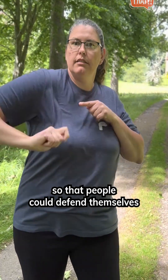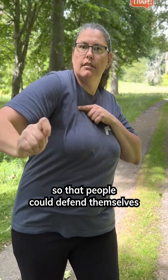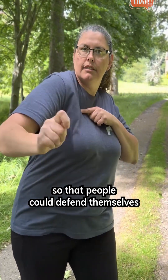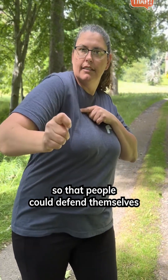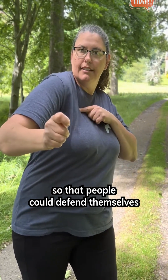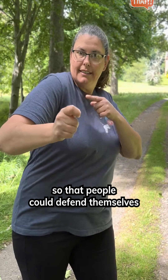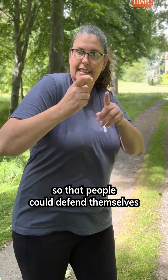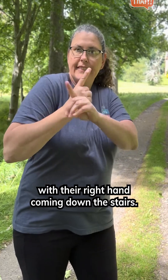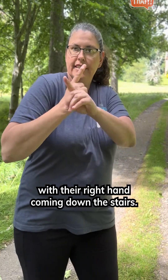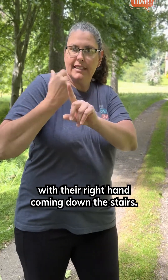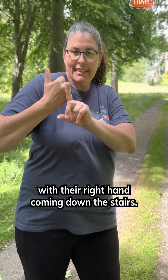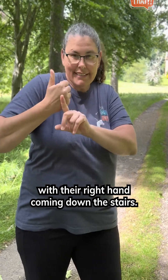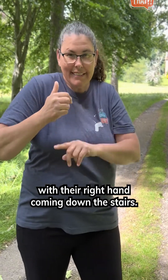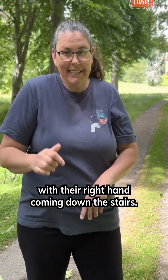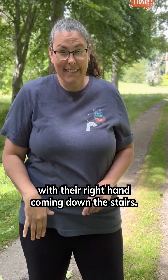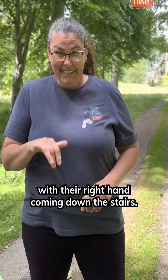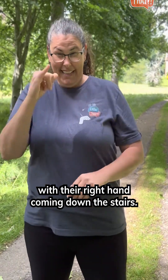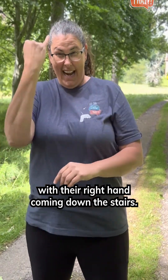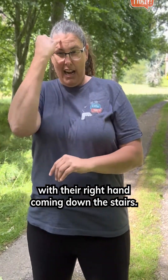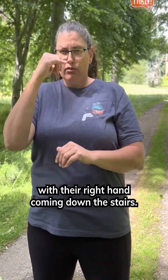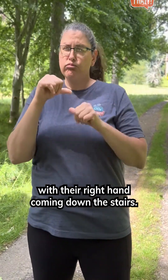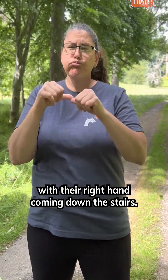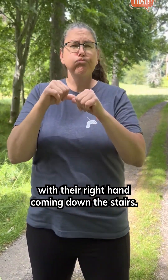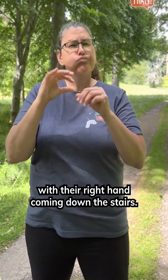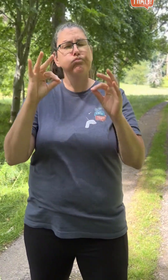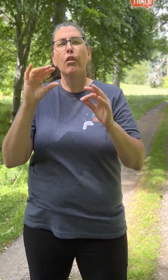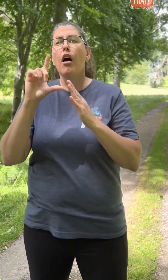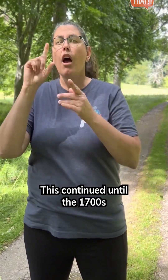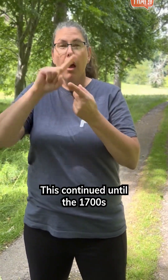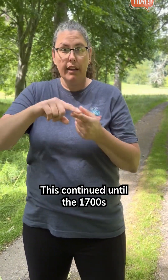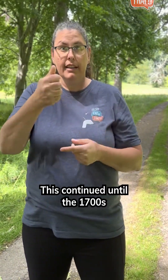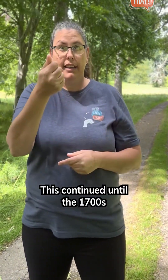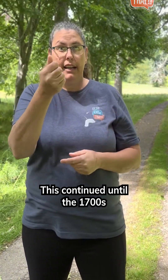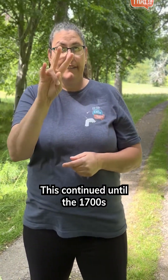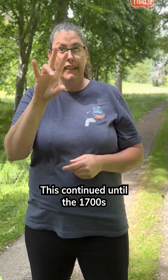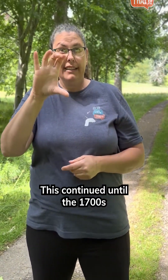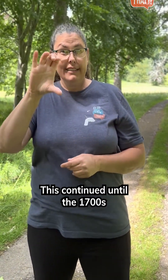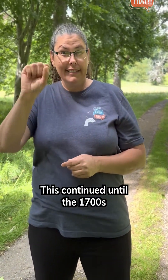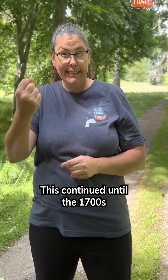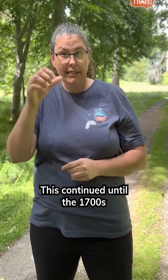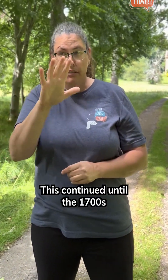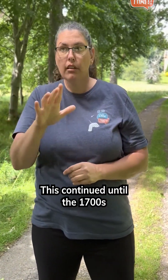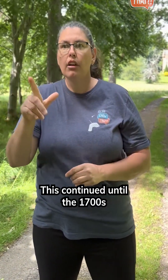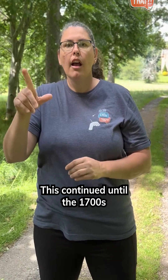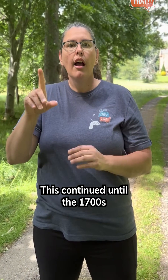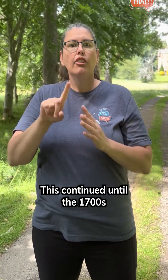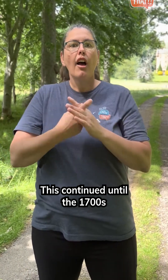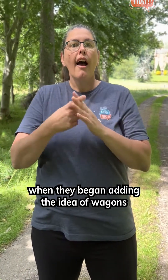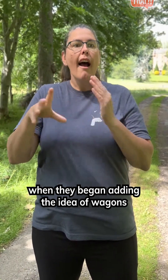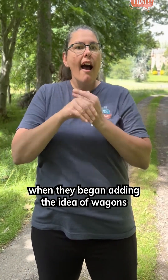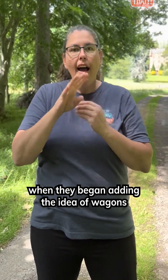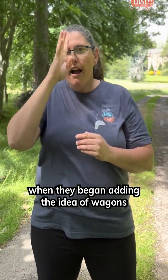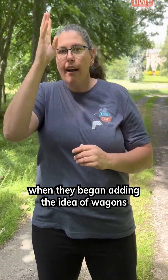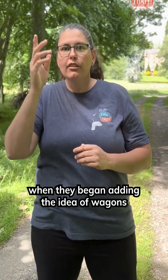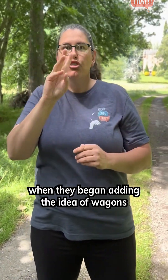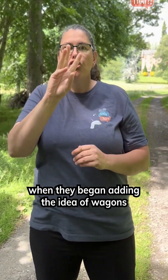defend themselves with their right hand coming down the stairs. This continued until the 1700s, when they began adding the idea